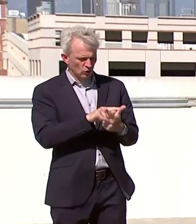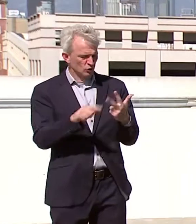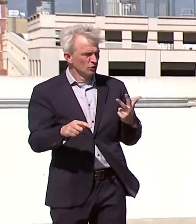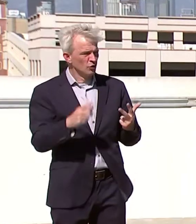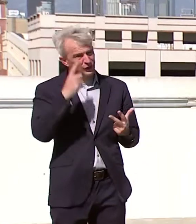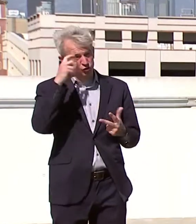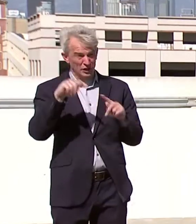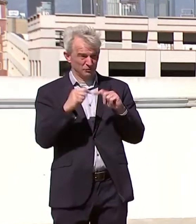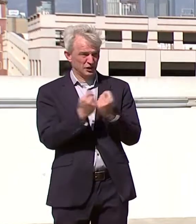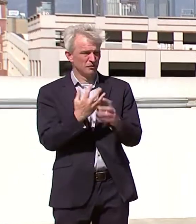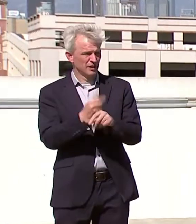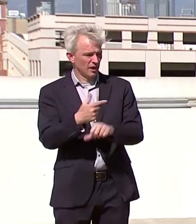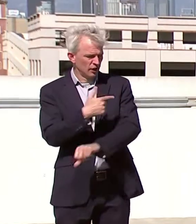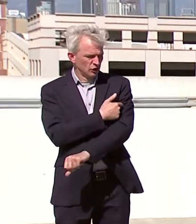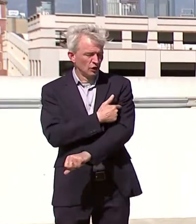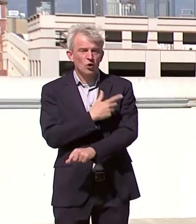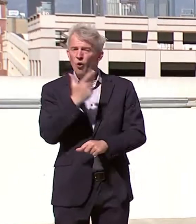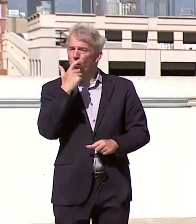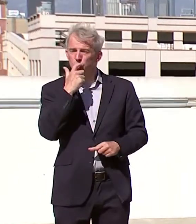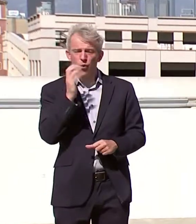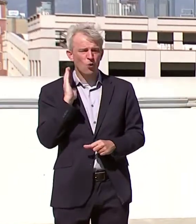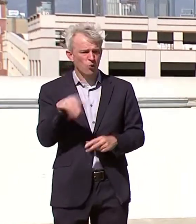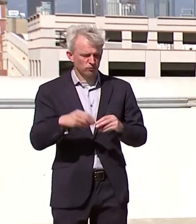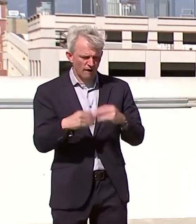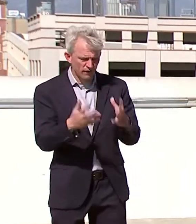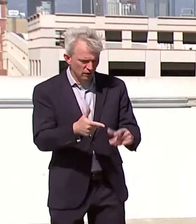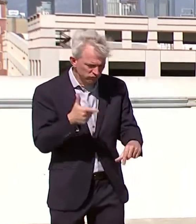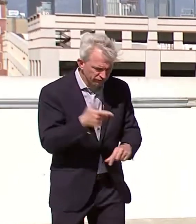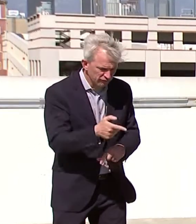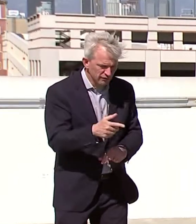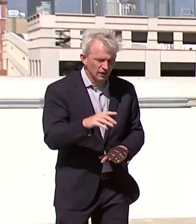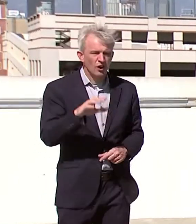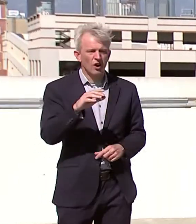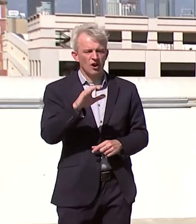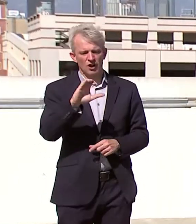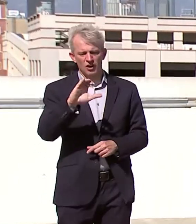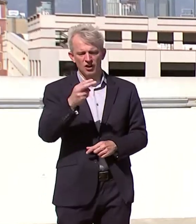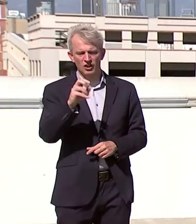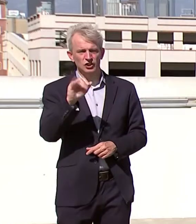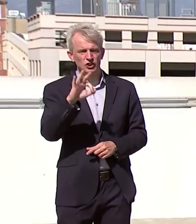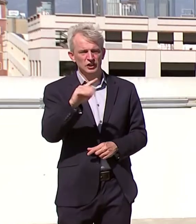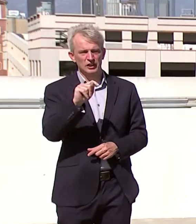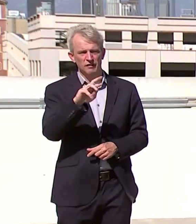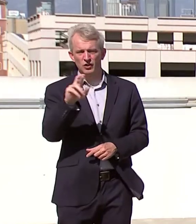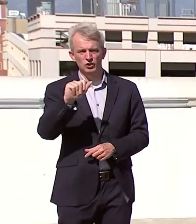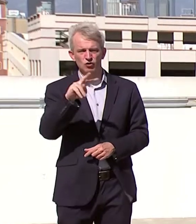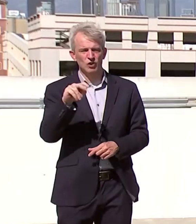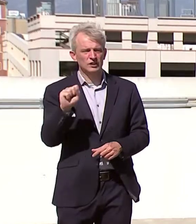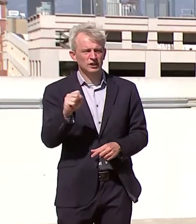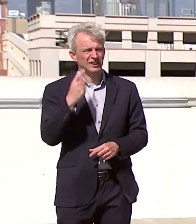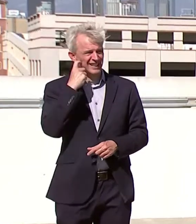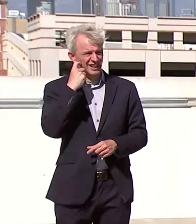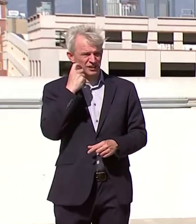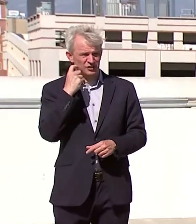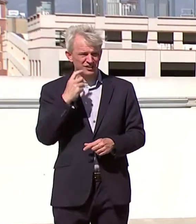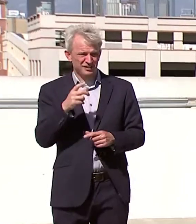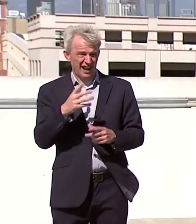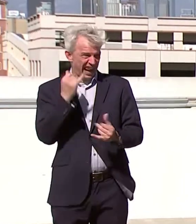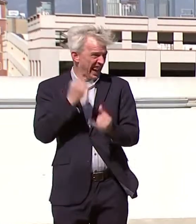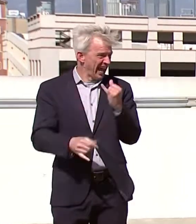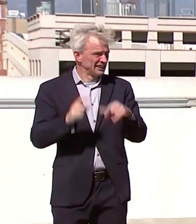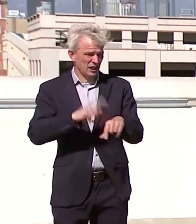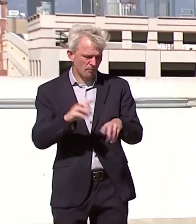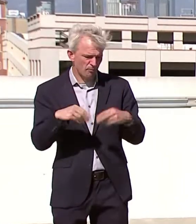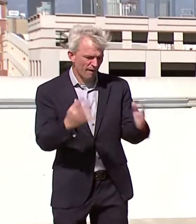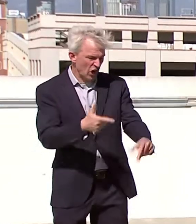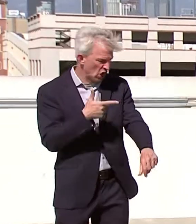by no other than Chief Ralph Terrazas, who last gave a shot 25 years ago. Together, those three vaccines, and